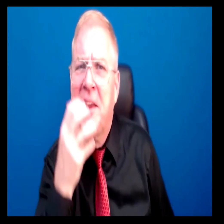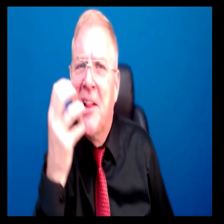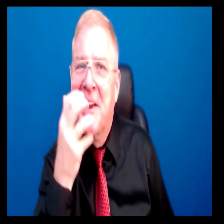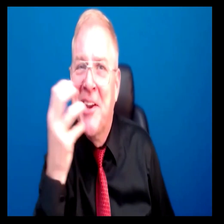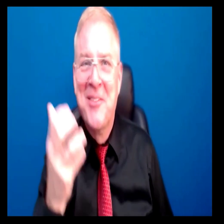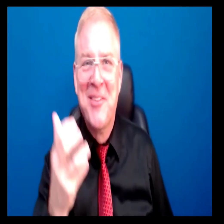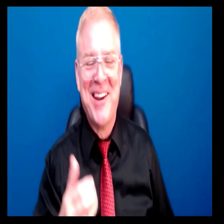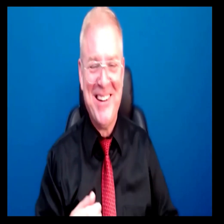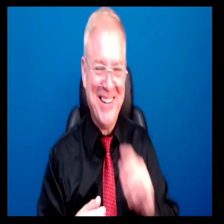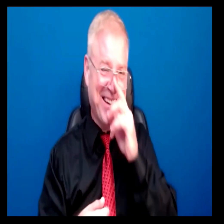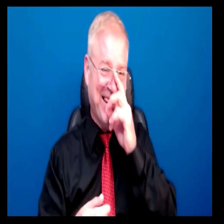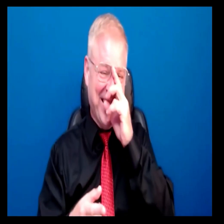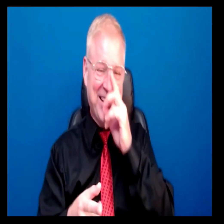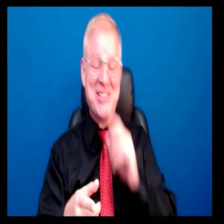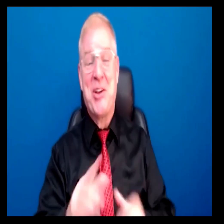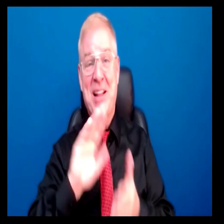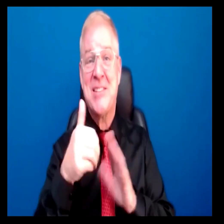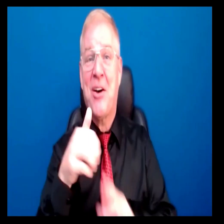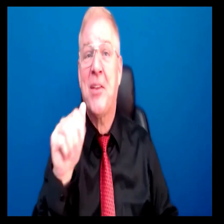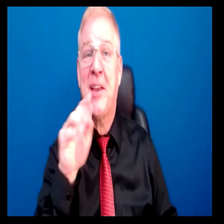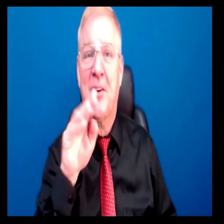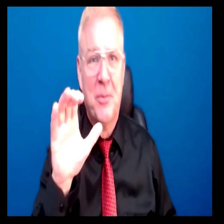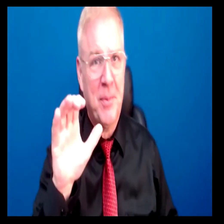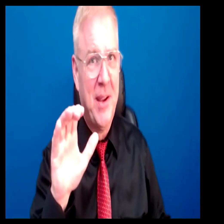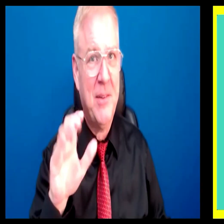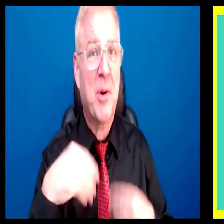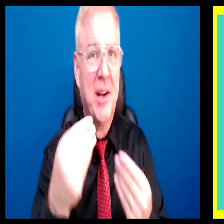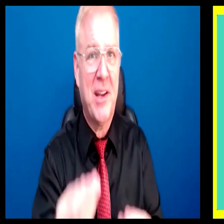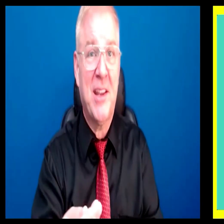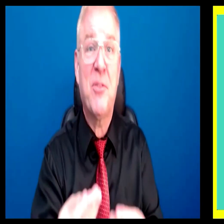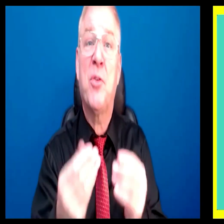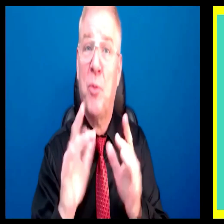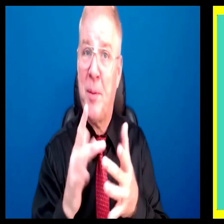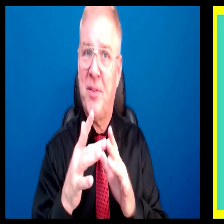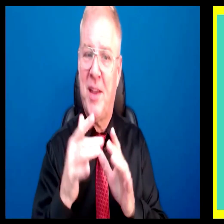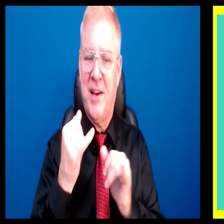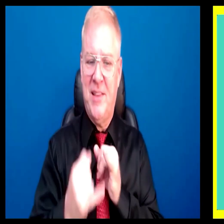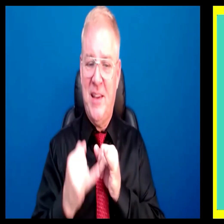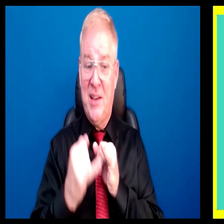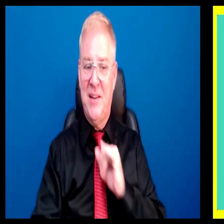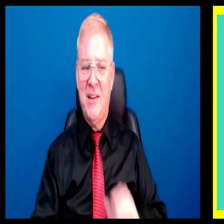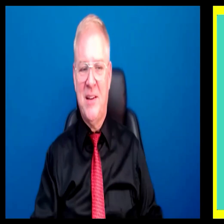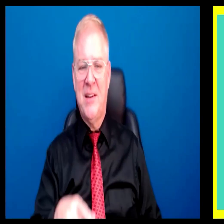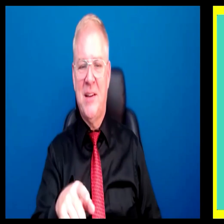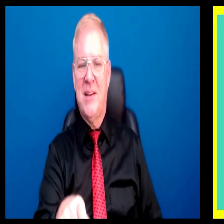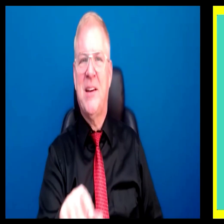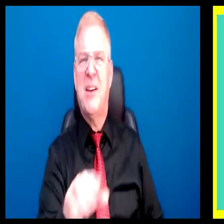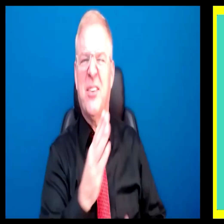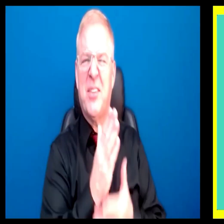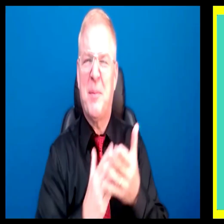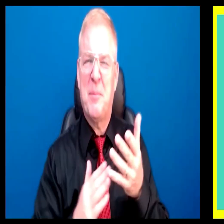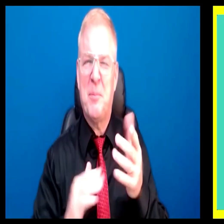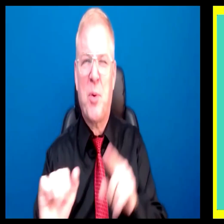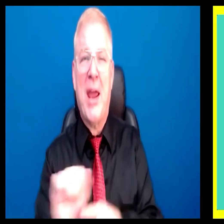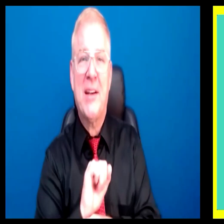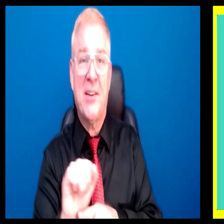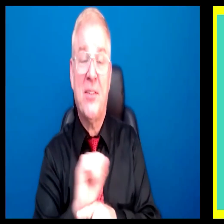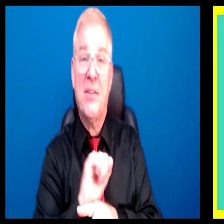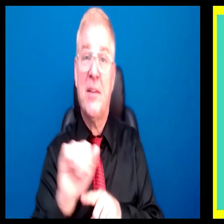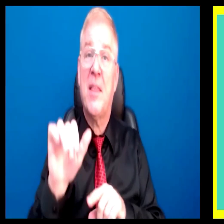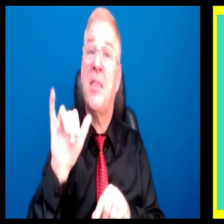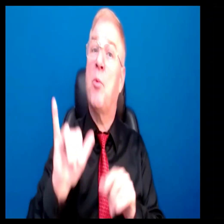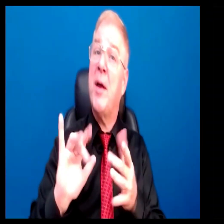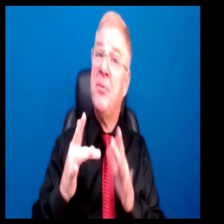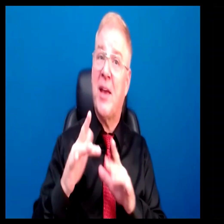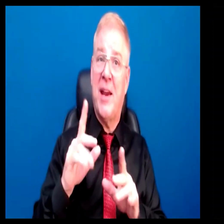little bit of yelling, right? So that's all the alphabet. We're going to give you the website at the end. There's some